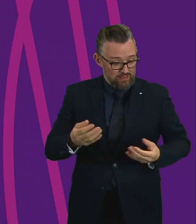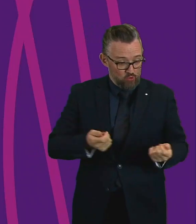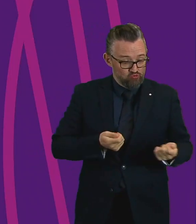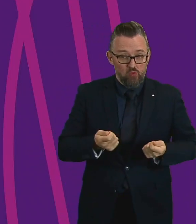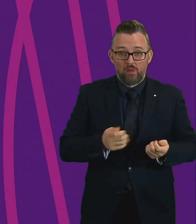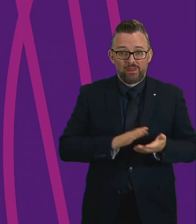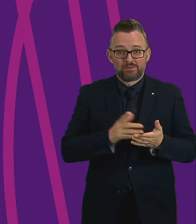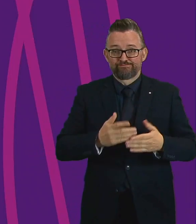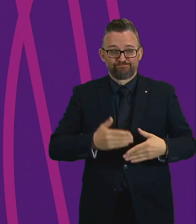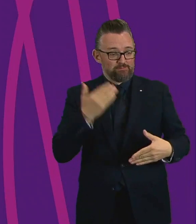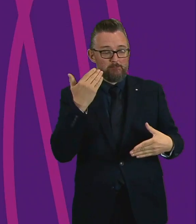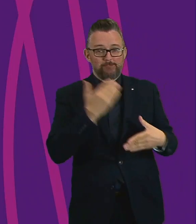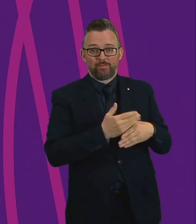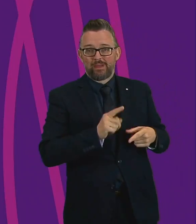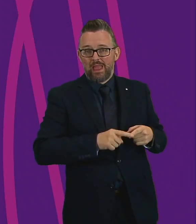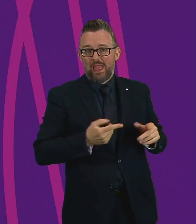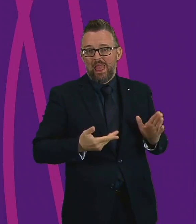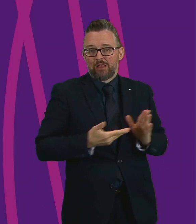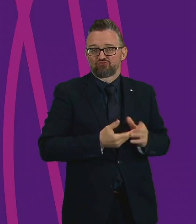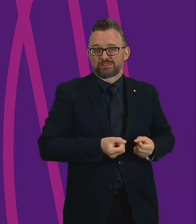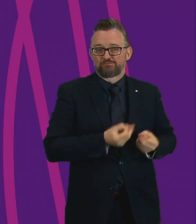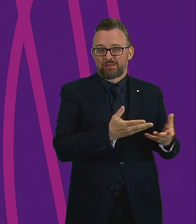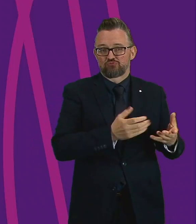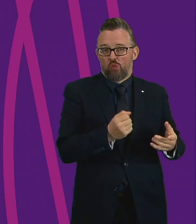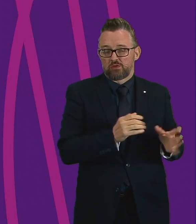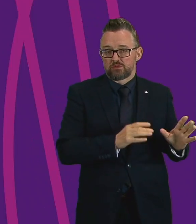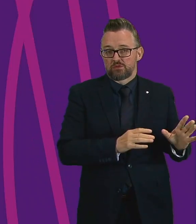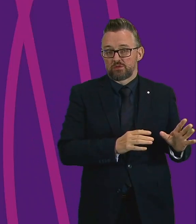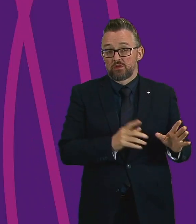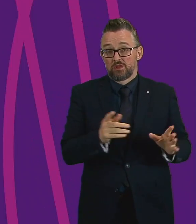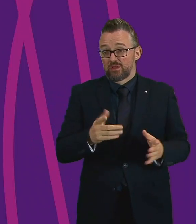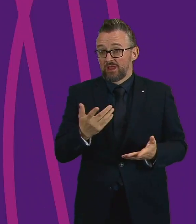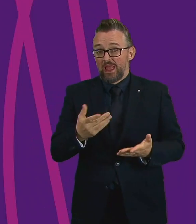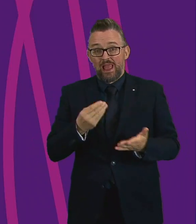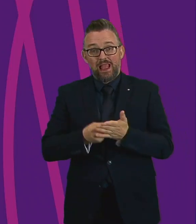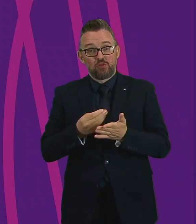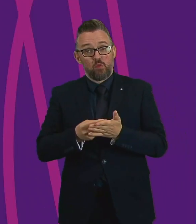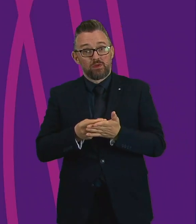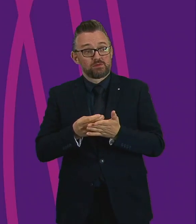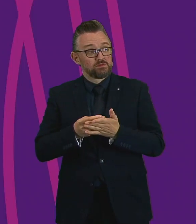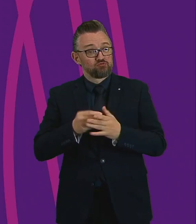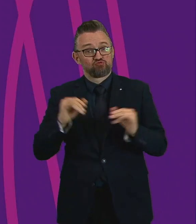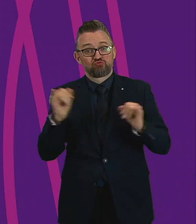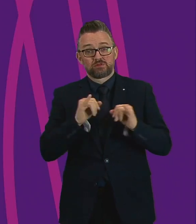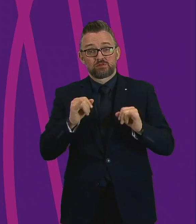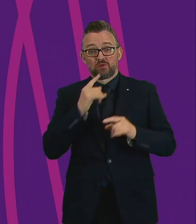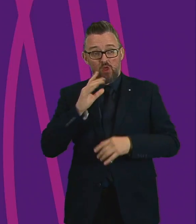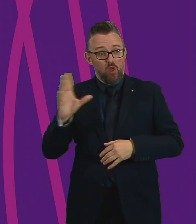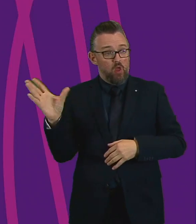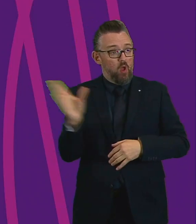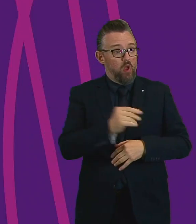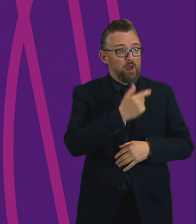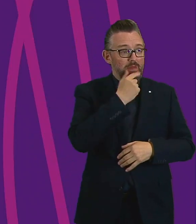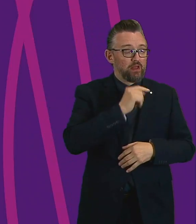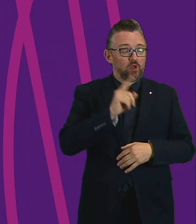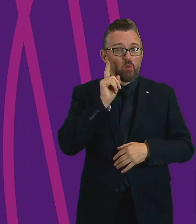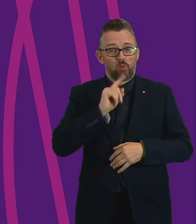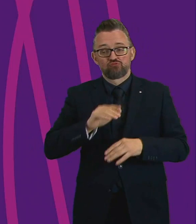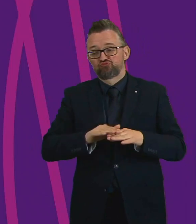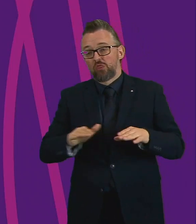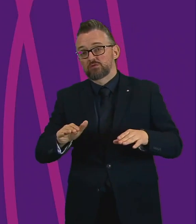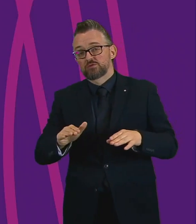end to that extra spending. In the middle of an economic crisis, making every man, woman and child in